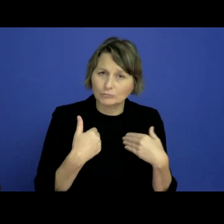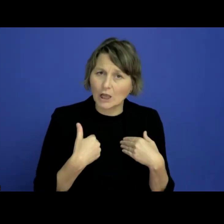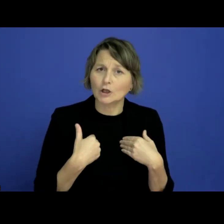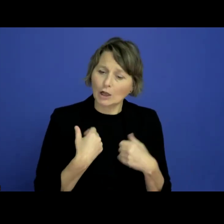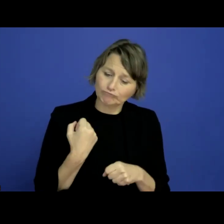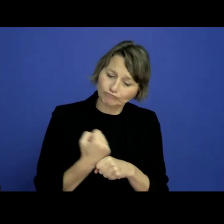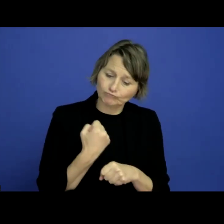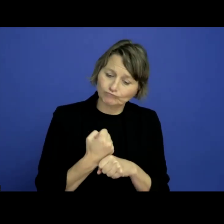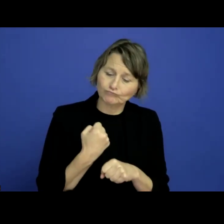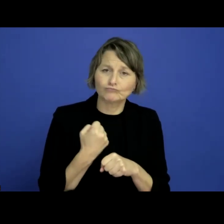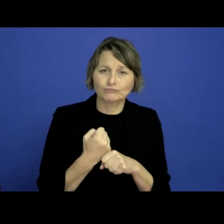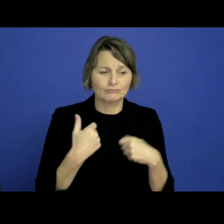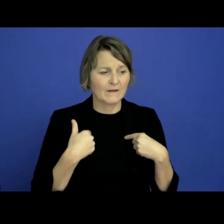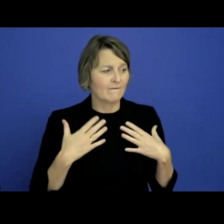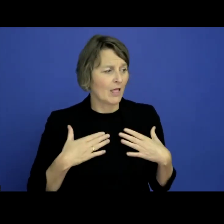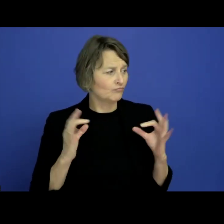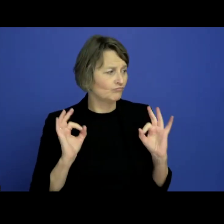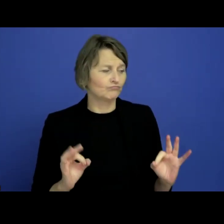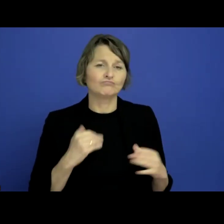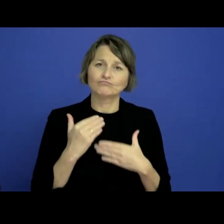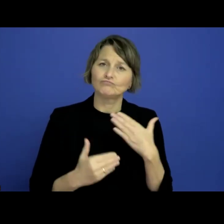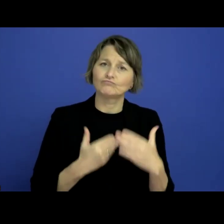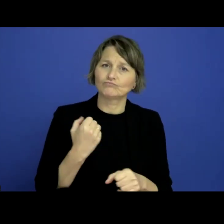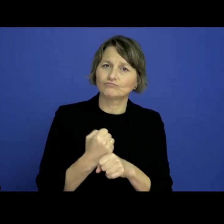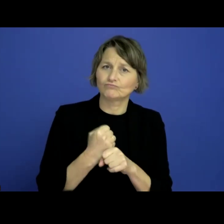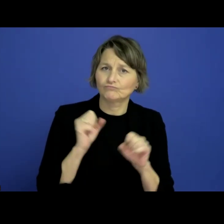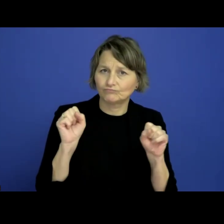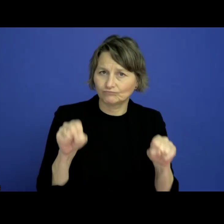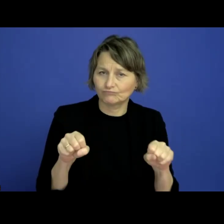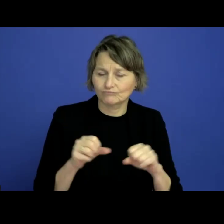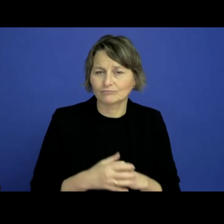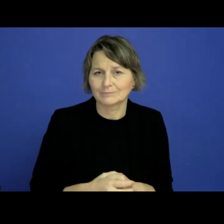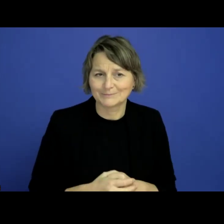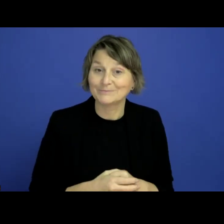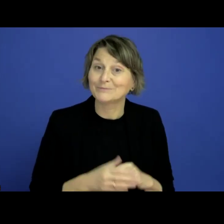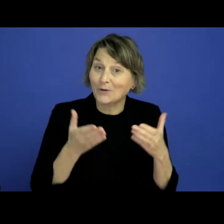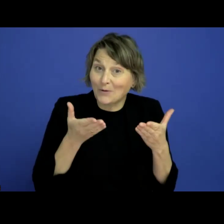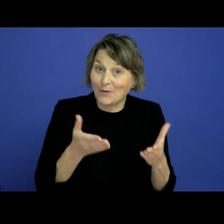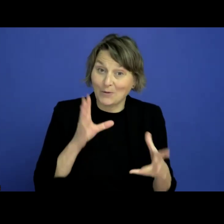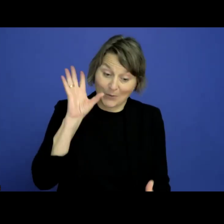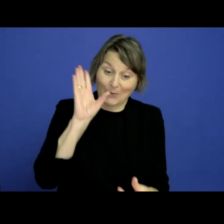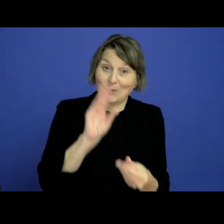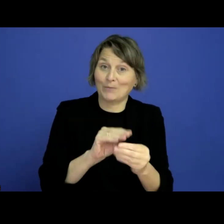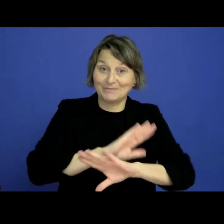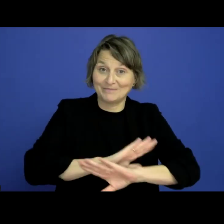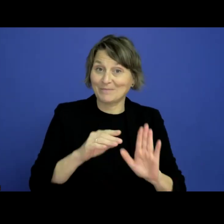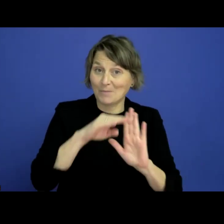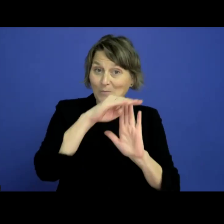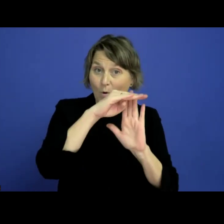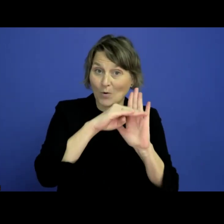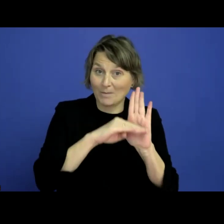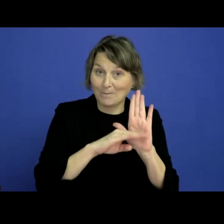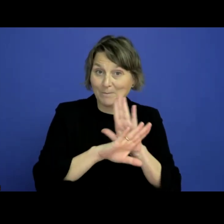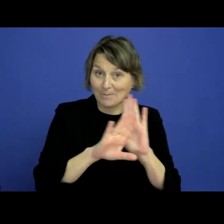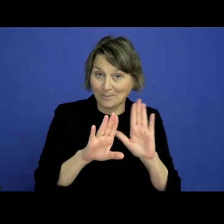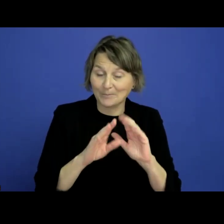in the best condition for everyone. So this is a program, and now, indeed, I mentioned that